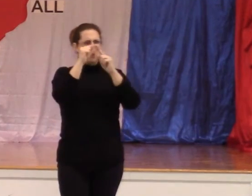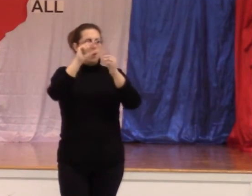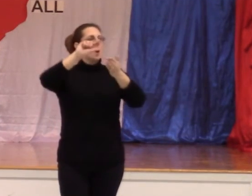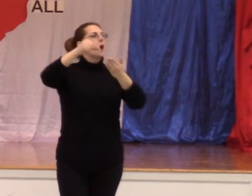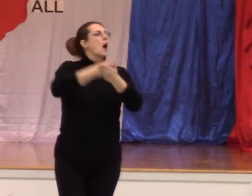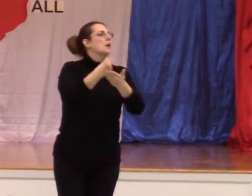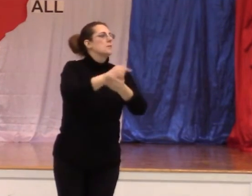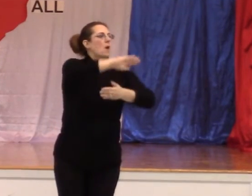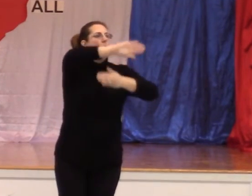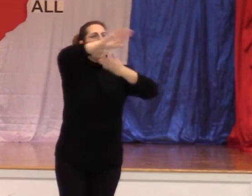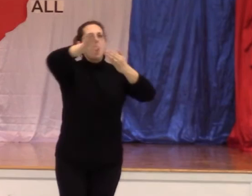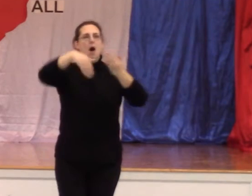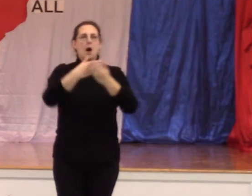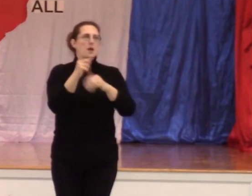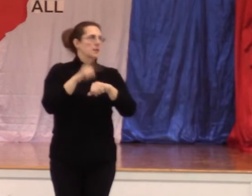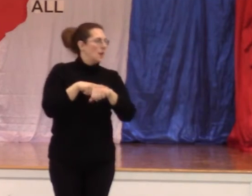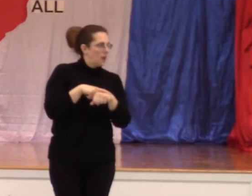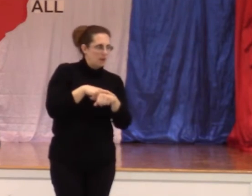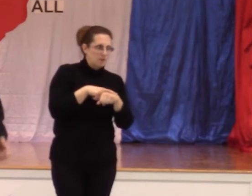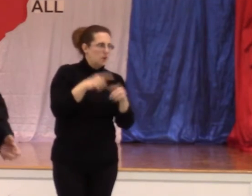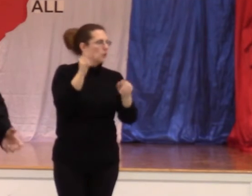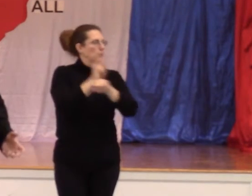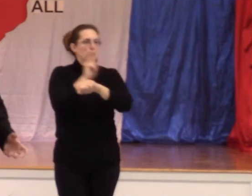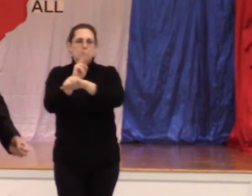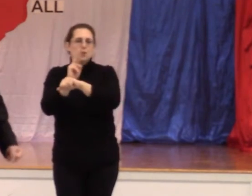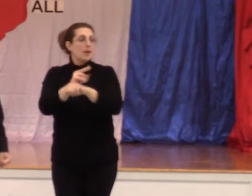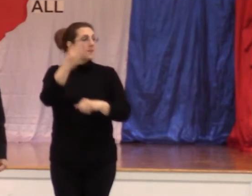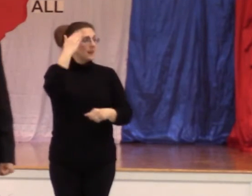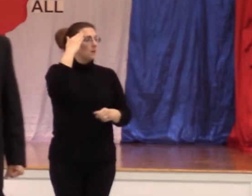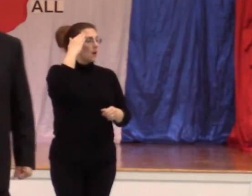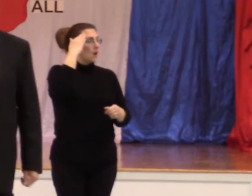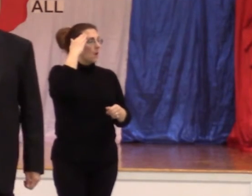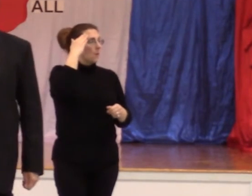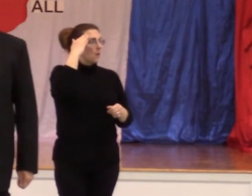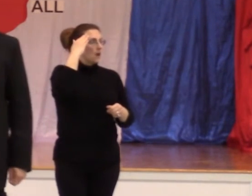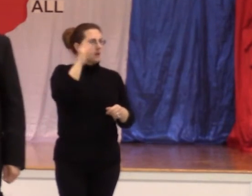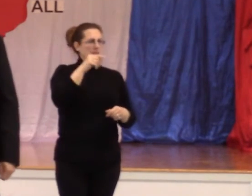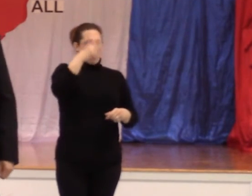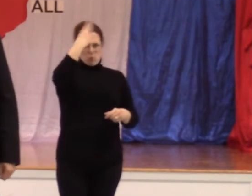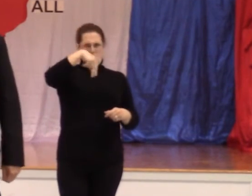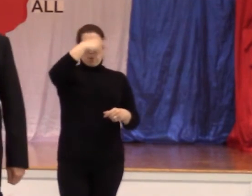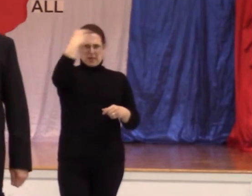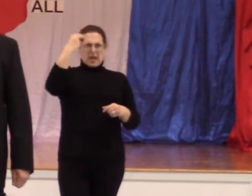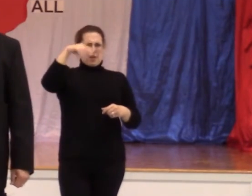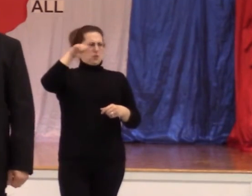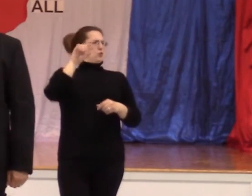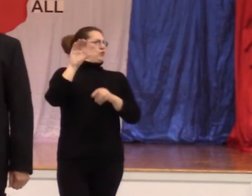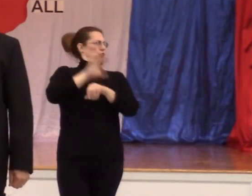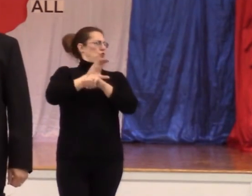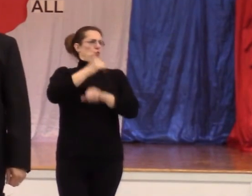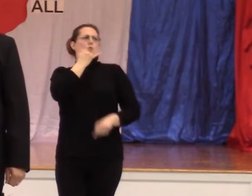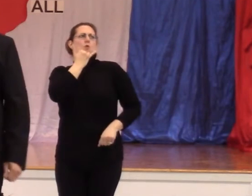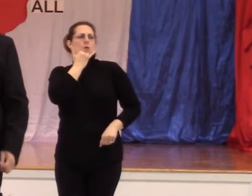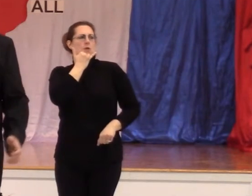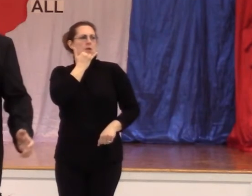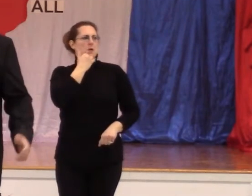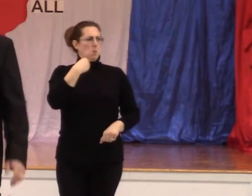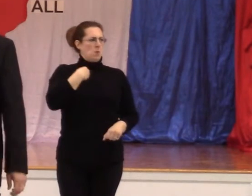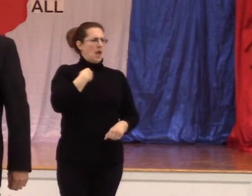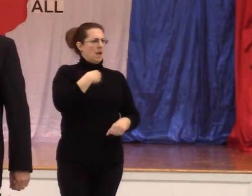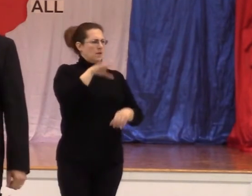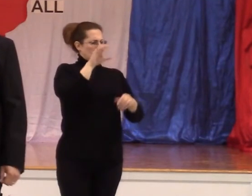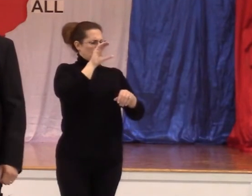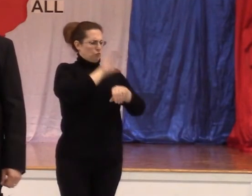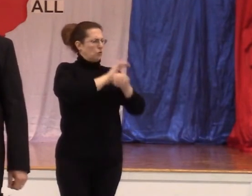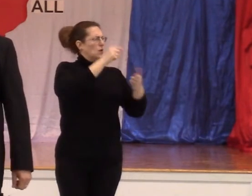time. And that's popular with the people because they know that, oh, that Roman Catholic Church is wrong. We've got to be a church of the